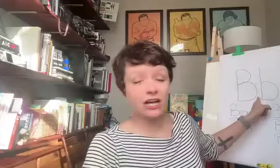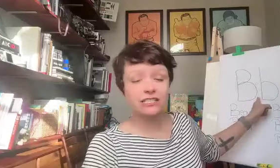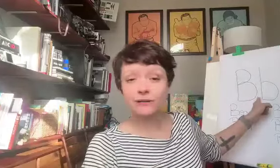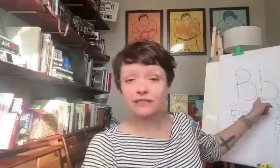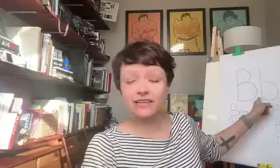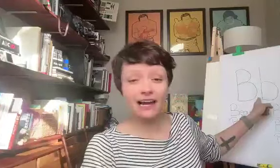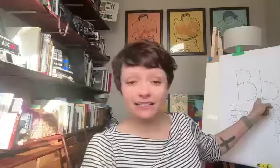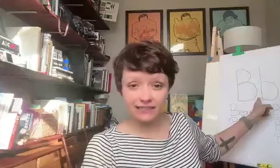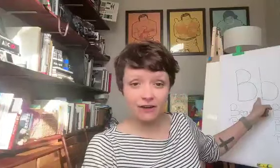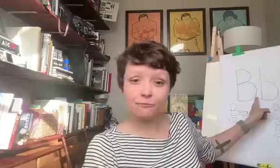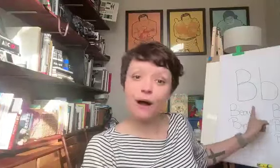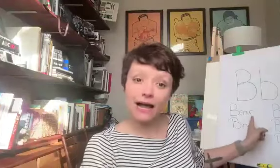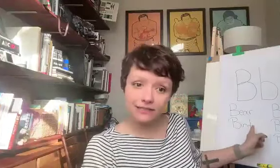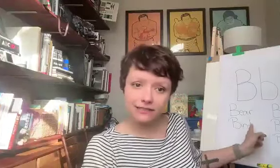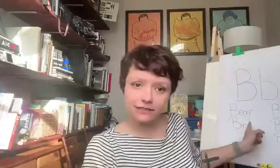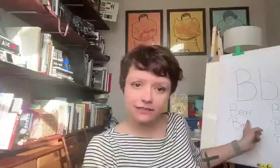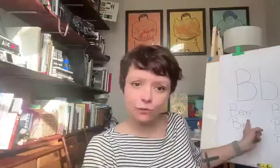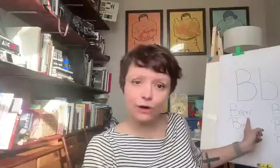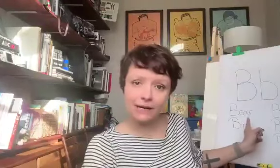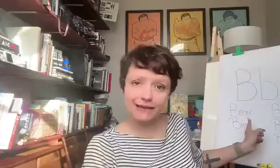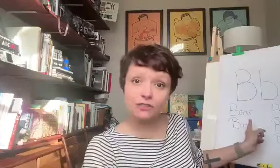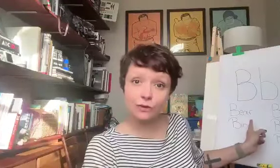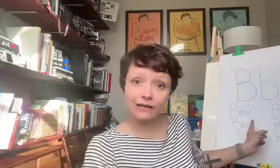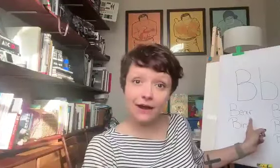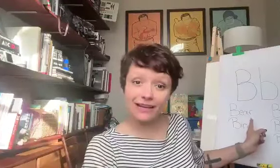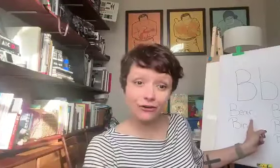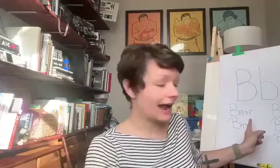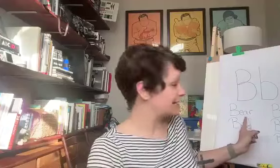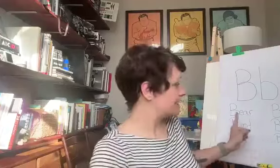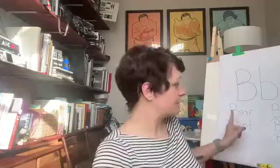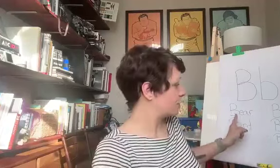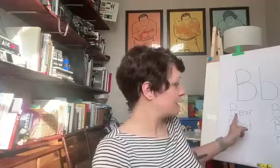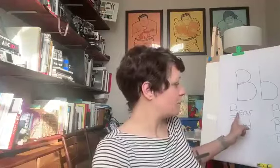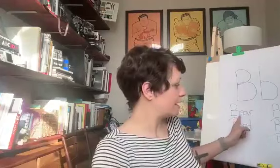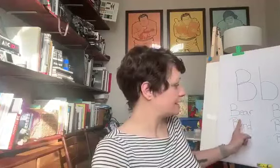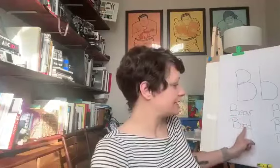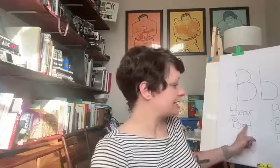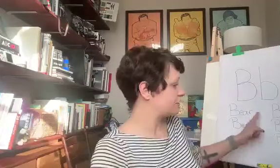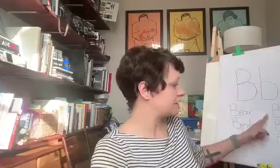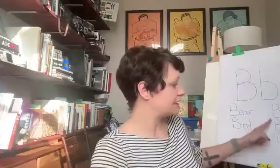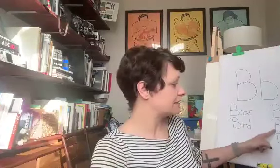just doing the sign is enough, but we're going to make this read aloud interactive. So we want to teach these.